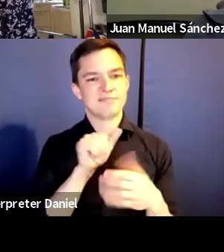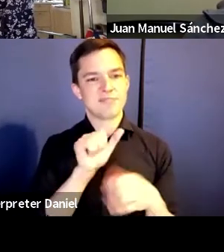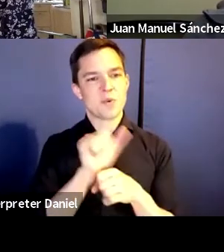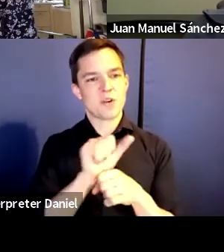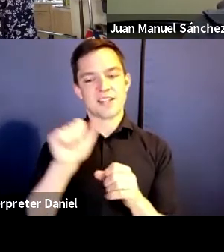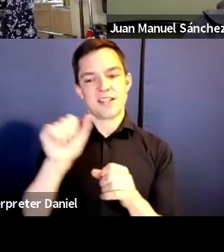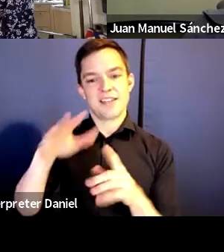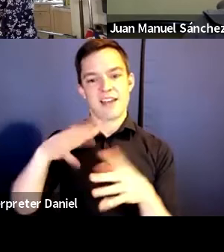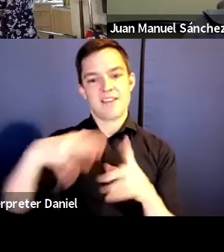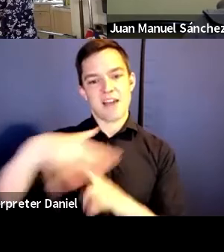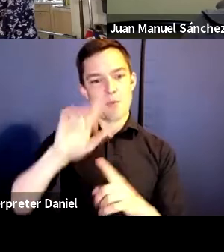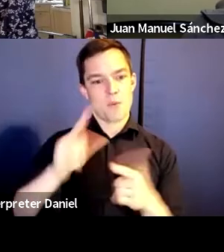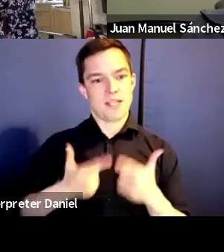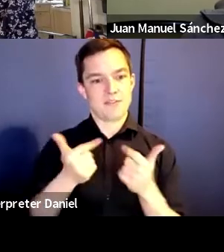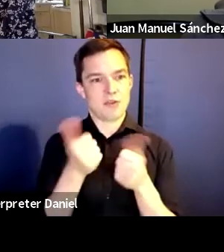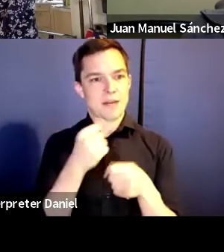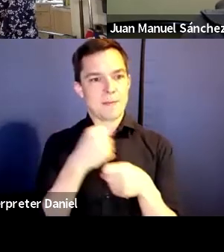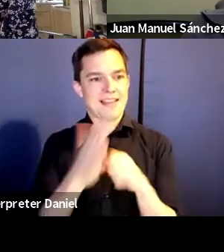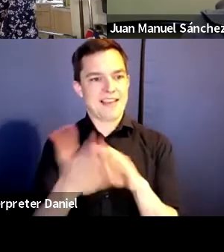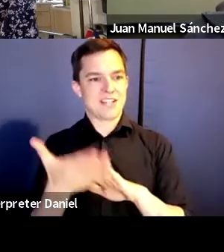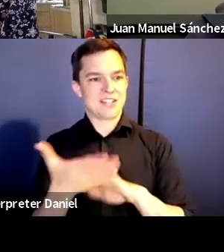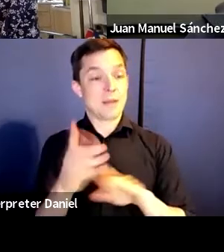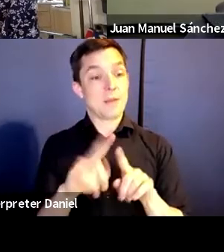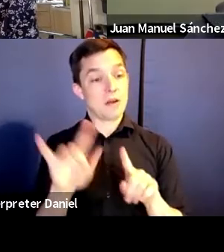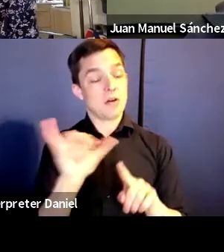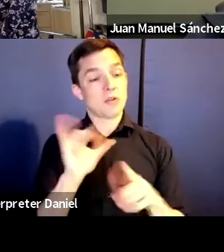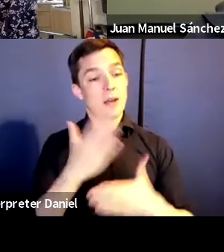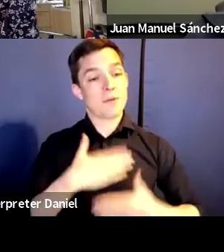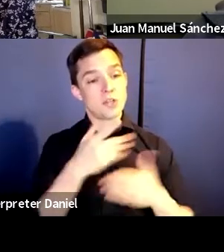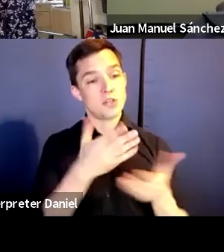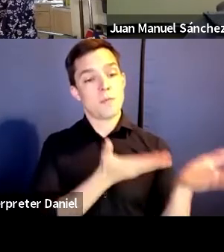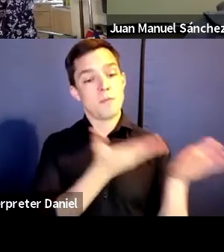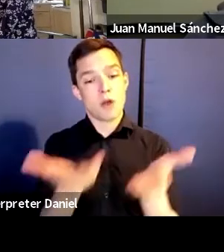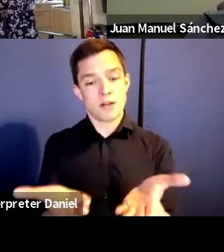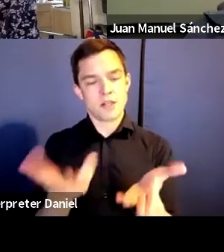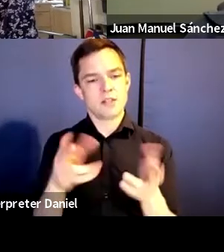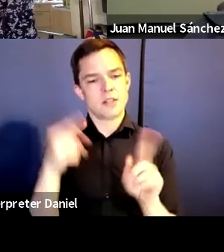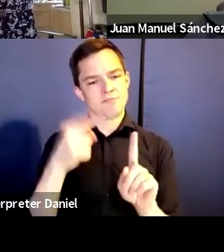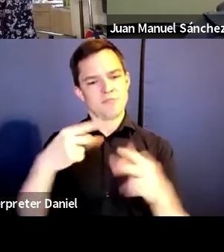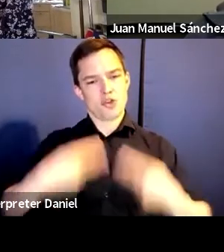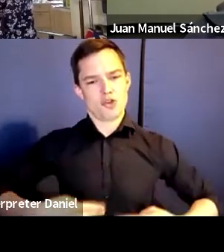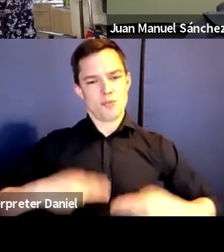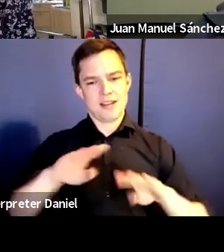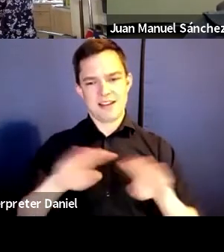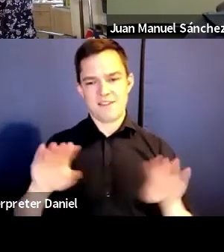that function. But I also appreciate that you brought this down to the very human level of